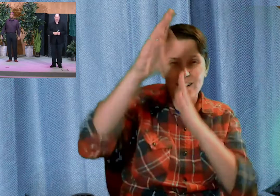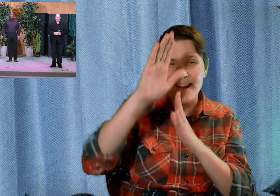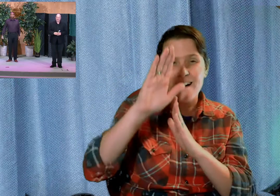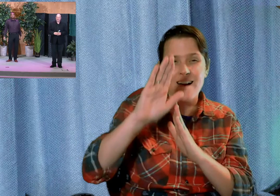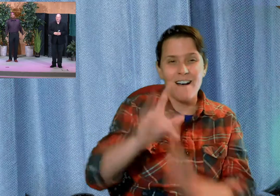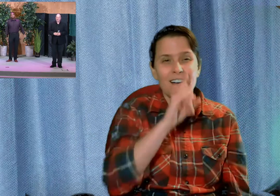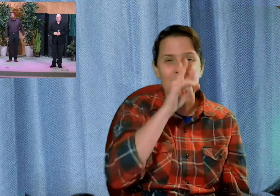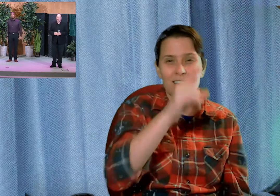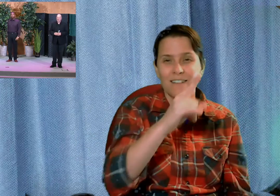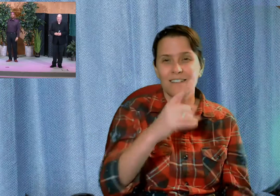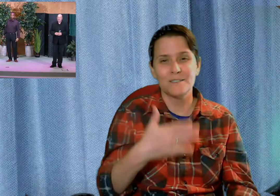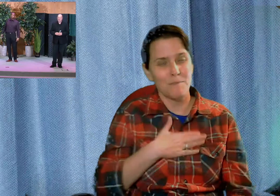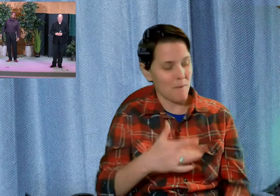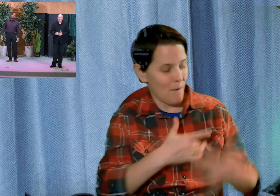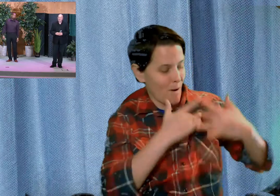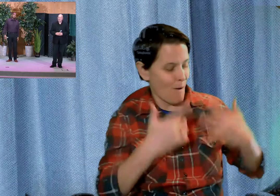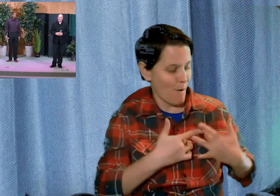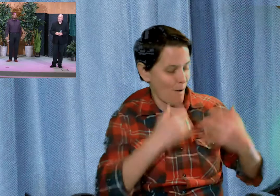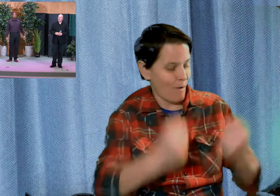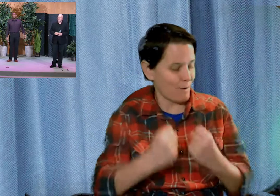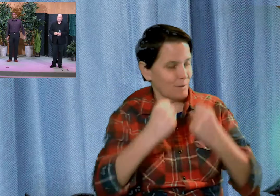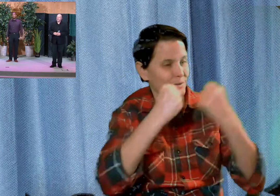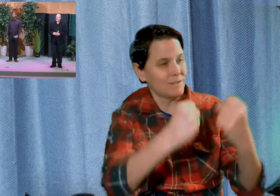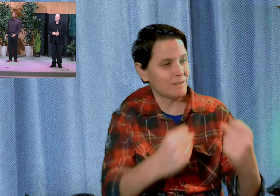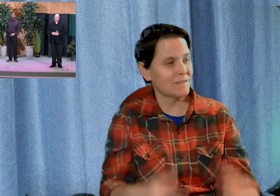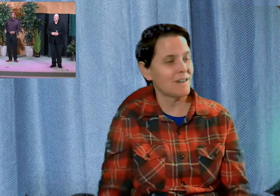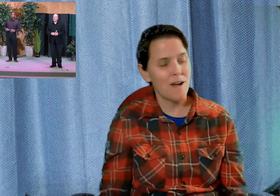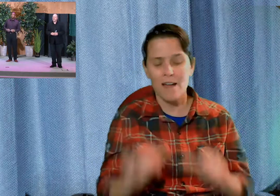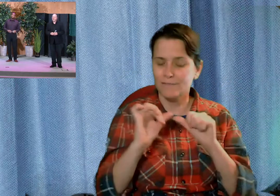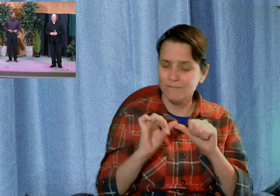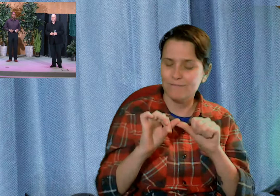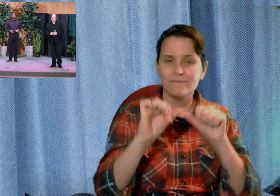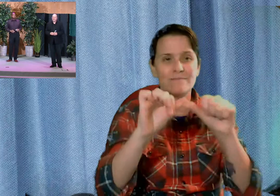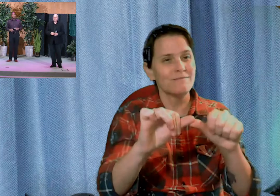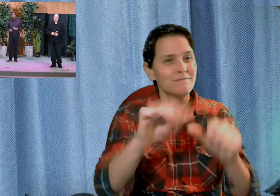The strength of my heart, and will be so